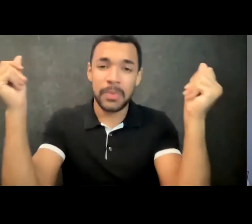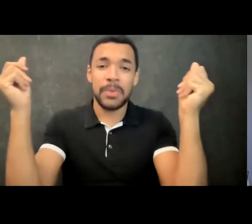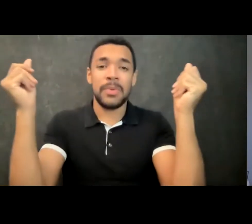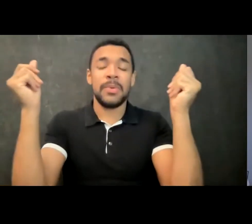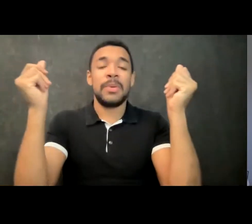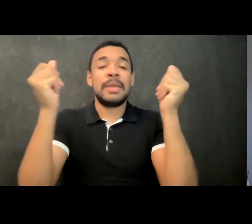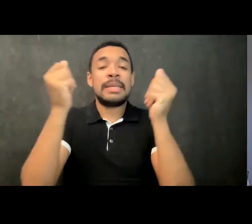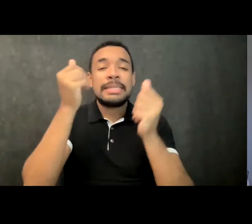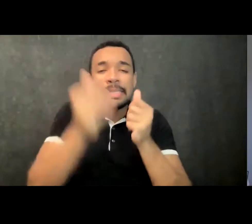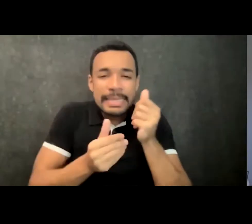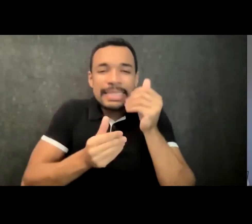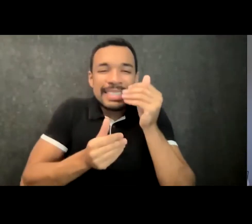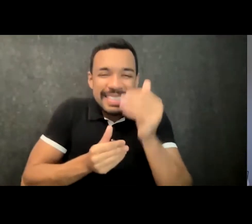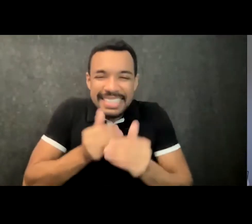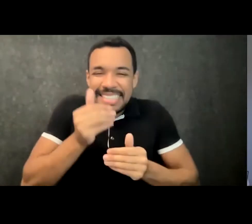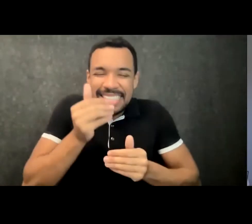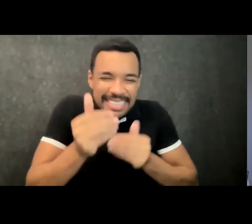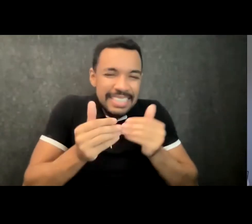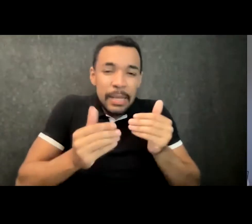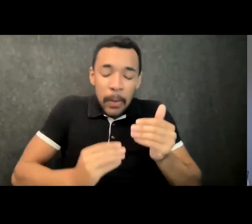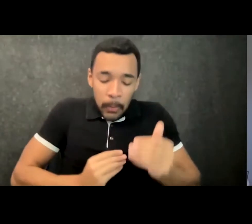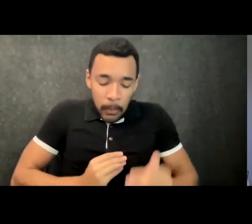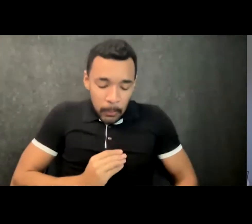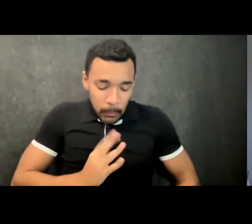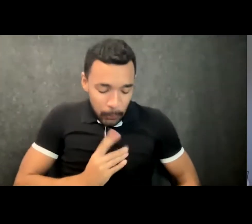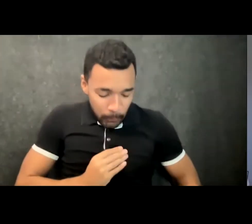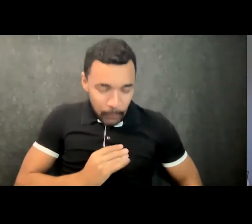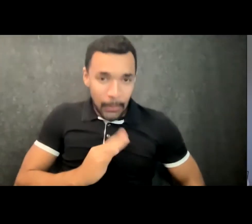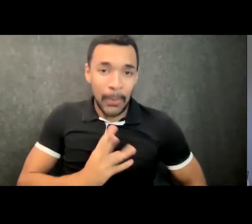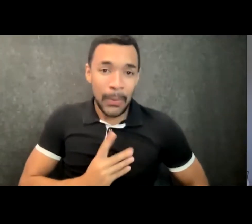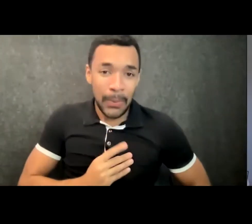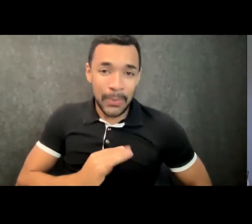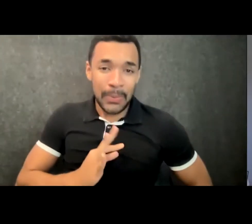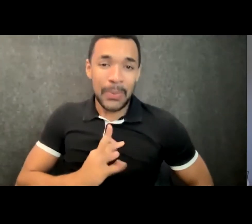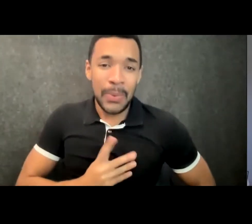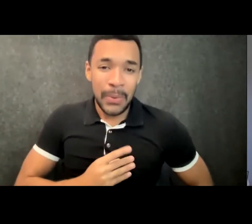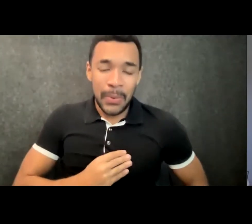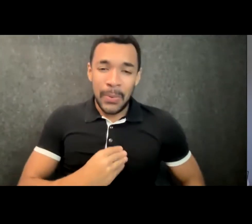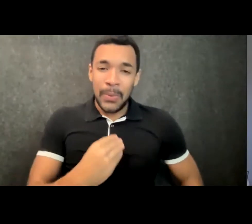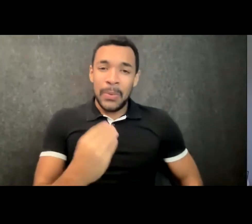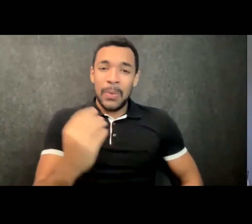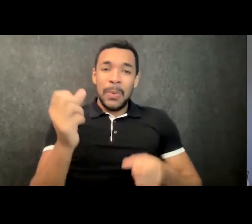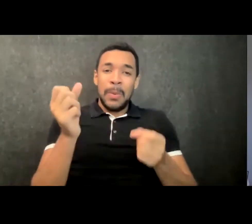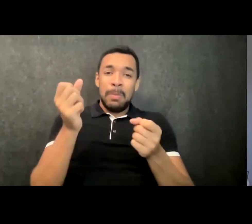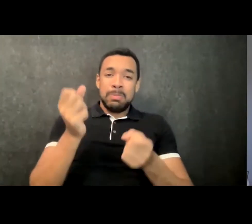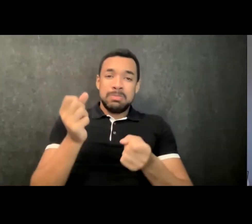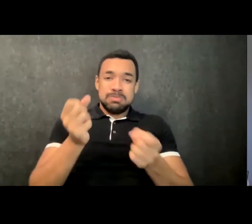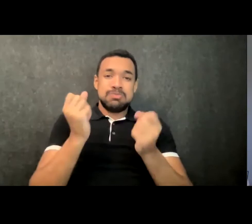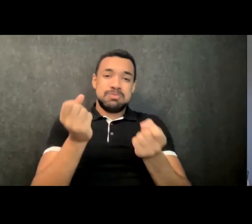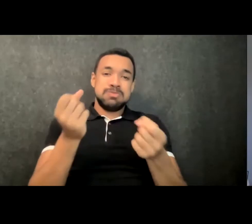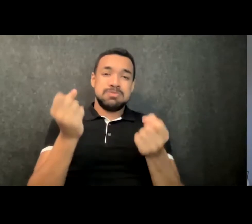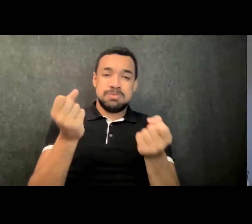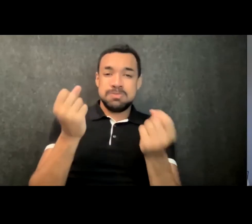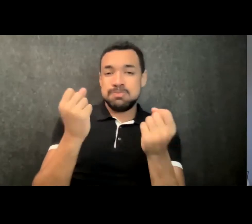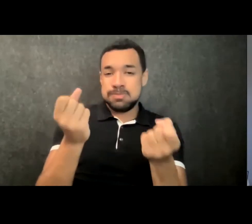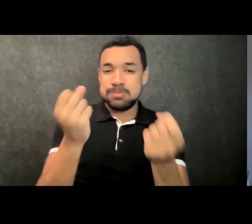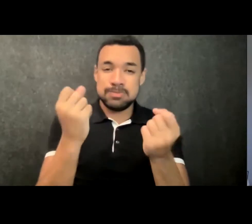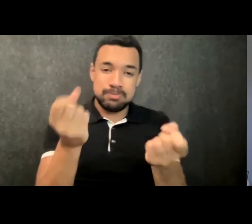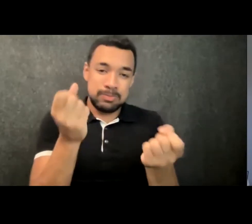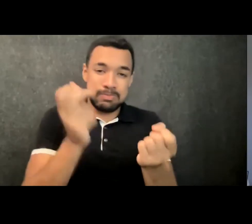a bloom and sputter in my heart as the Jeep jostles and throttles, bangs its way up a